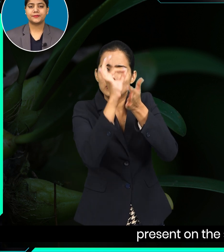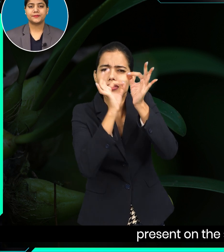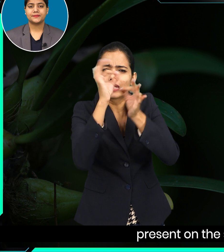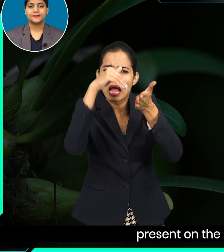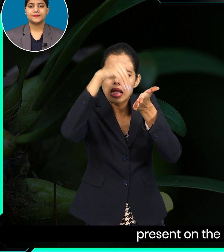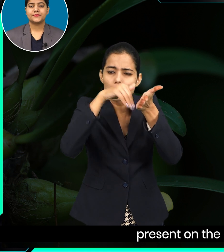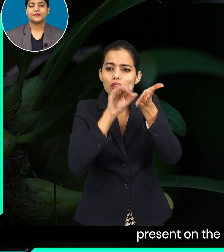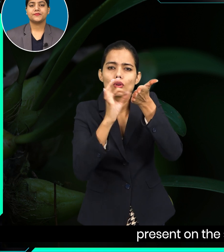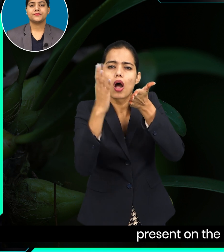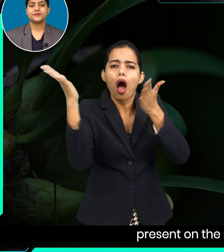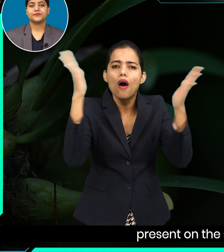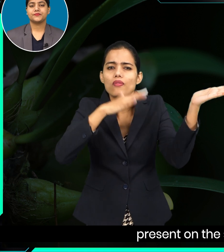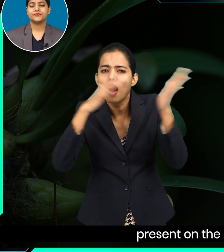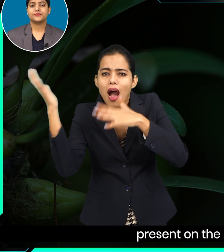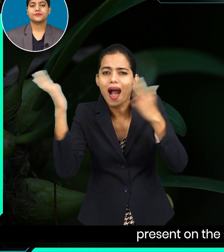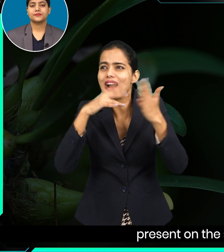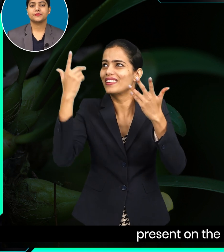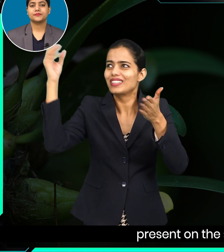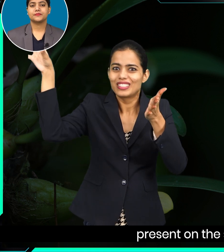leaves.